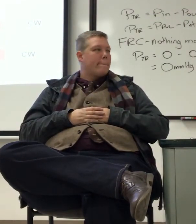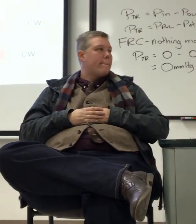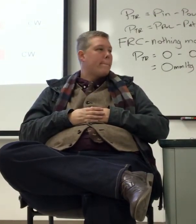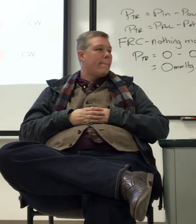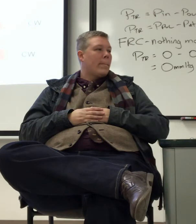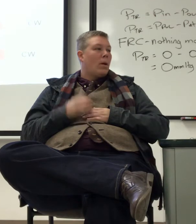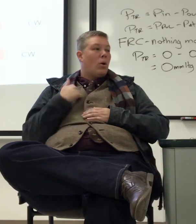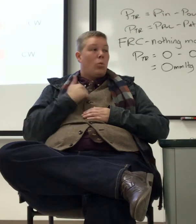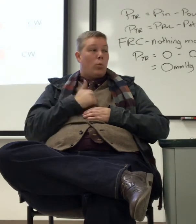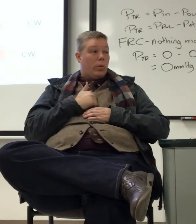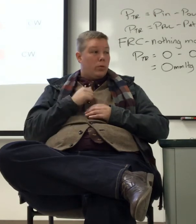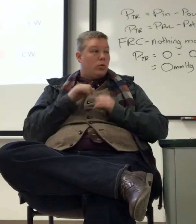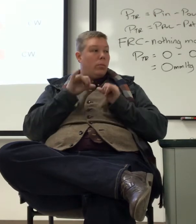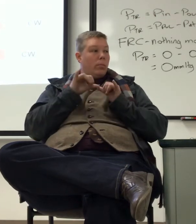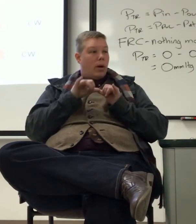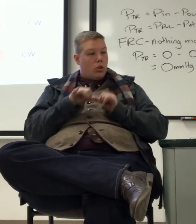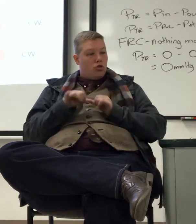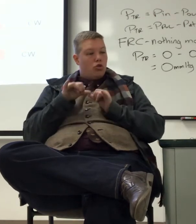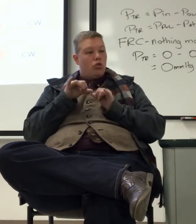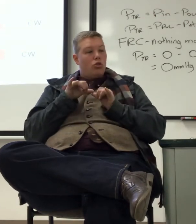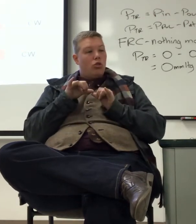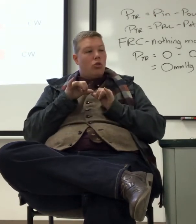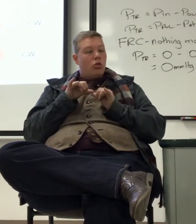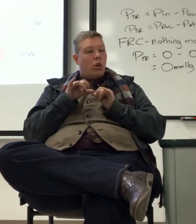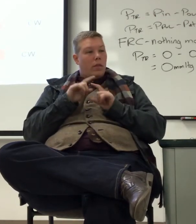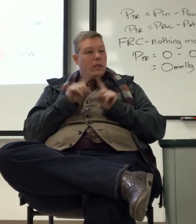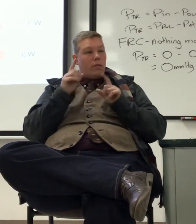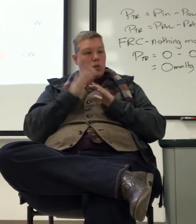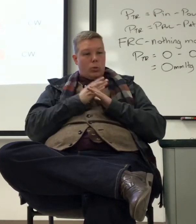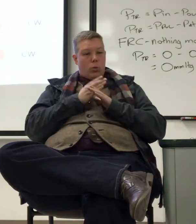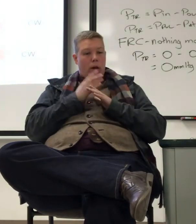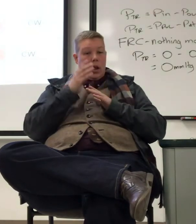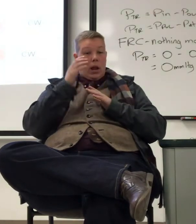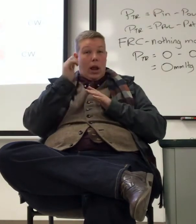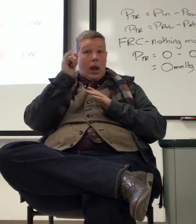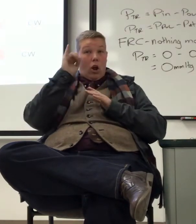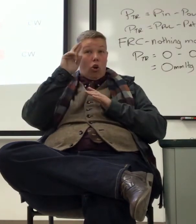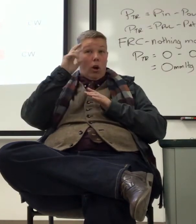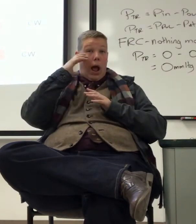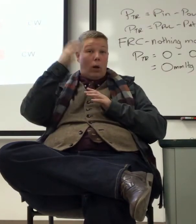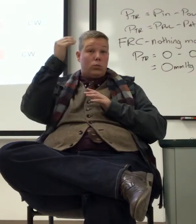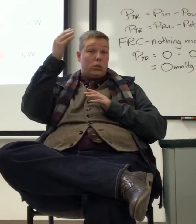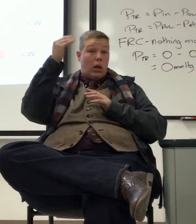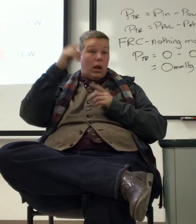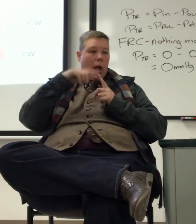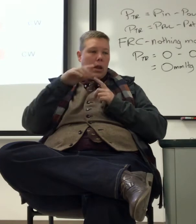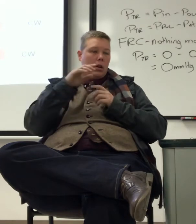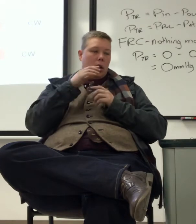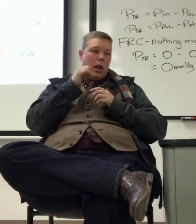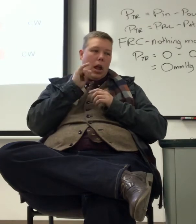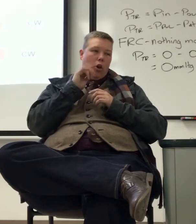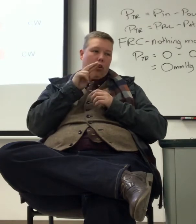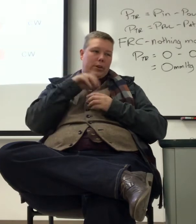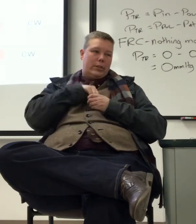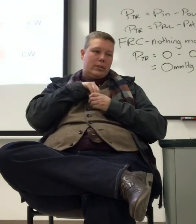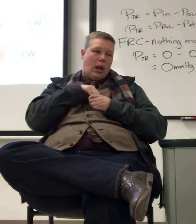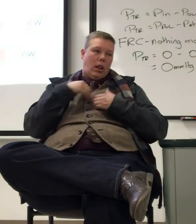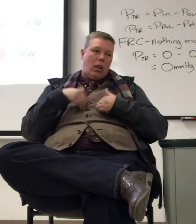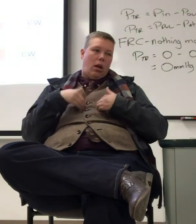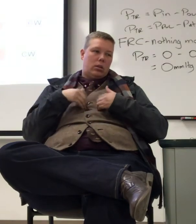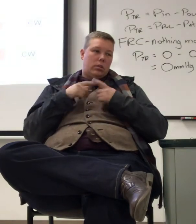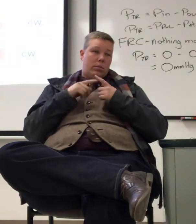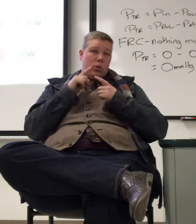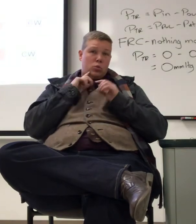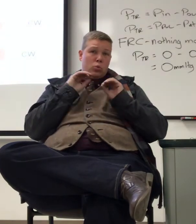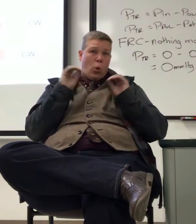We're measuring the difference between air outside and air in your lungs. If there's no difference, there's no airflow.